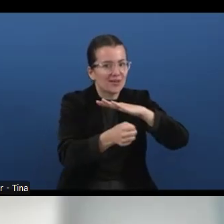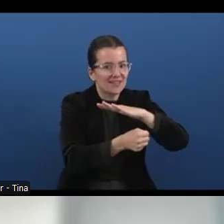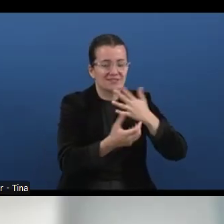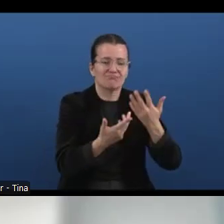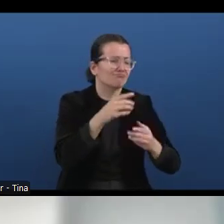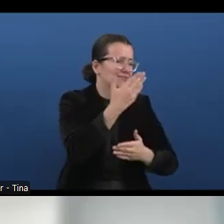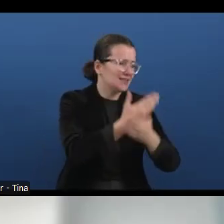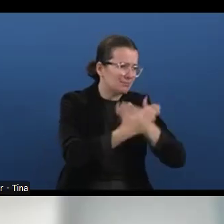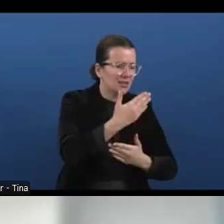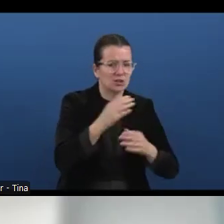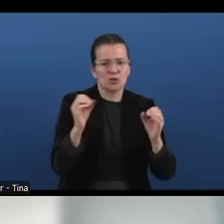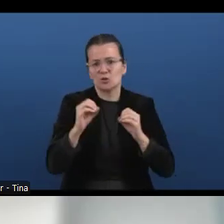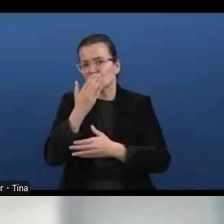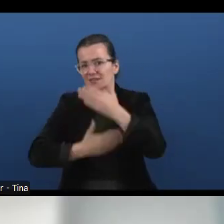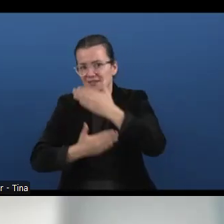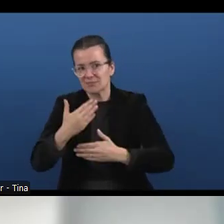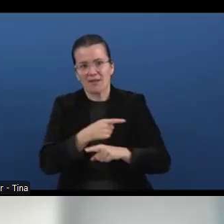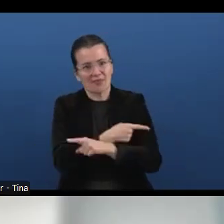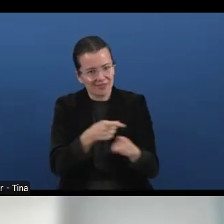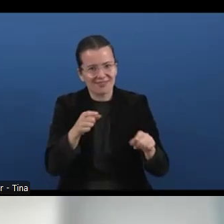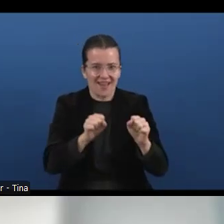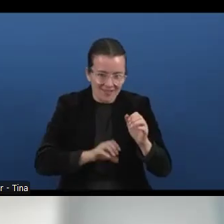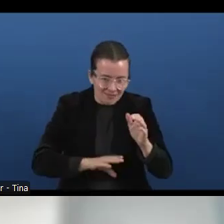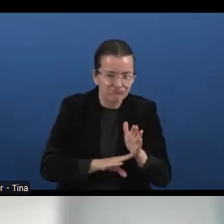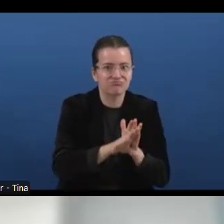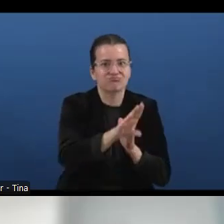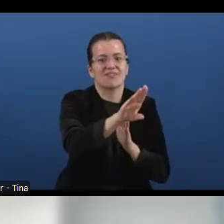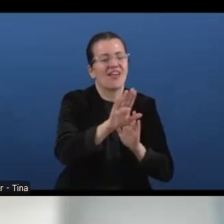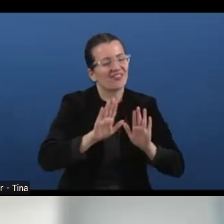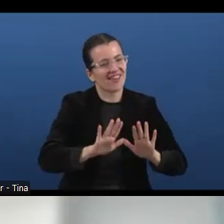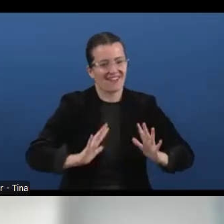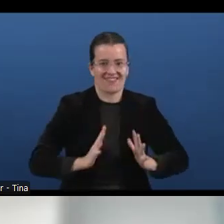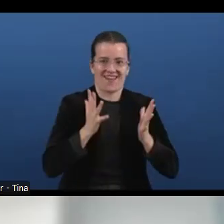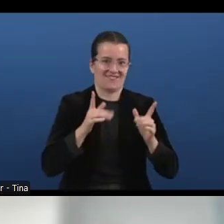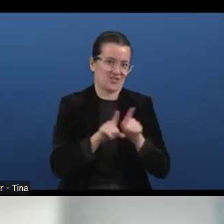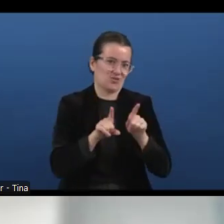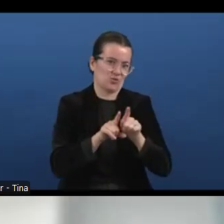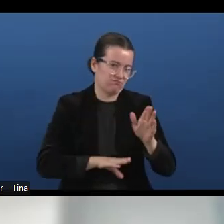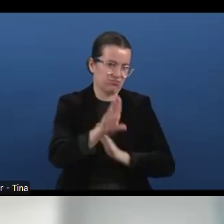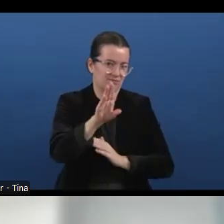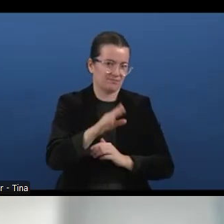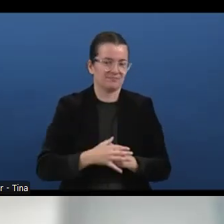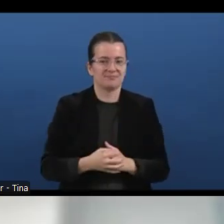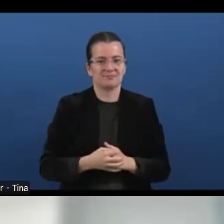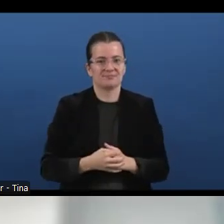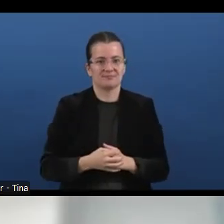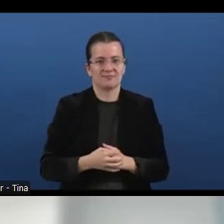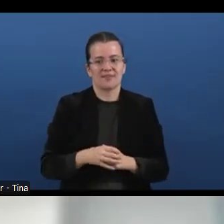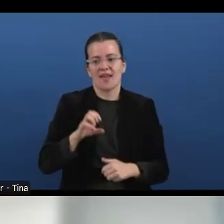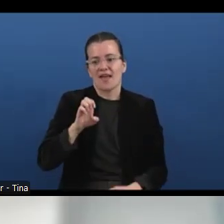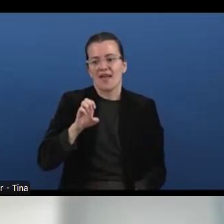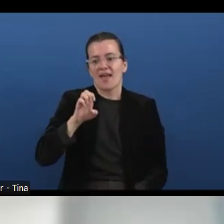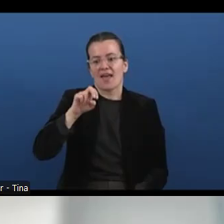supported in their daily lives. And to conclude, I would like to emphasize that ENGIE Cares